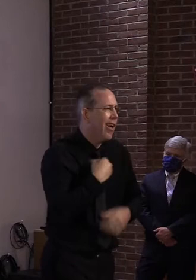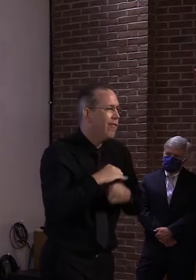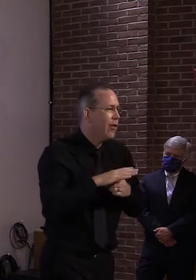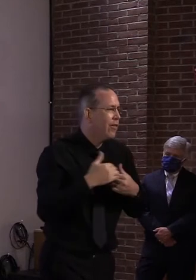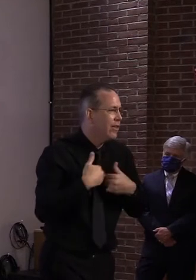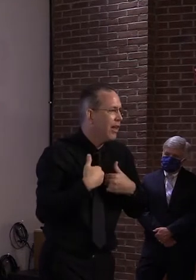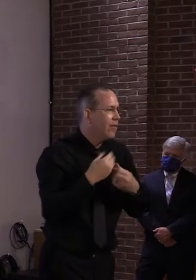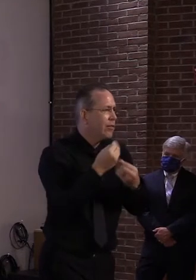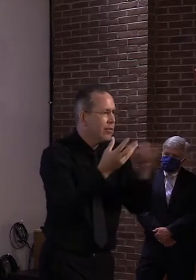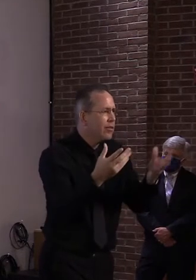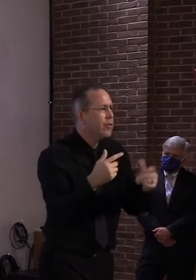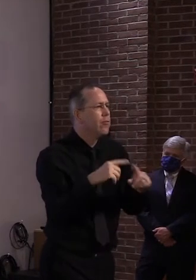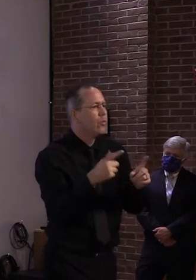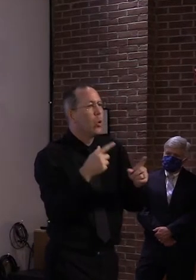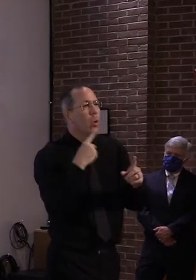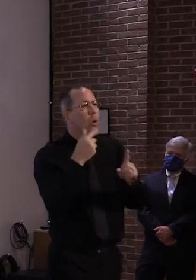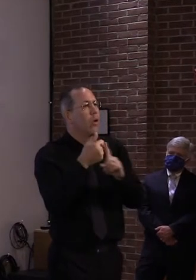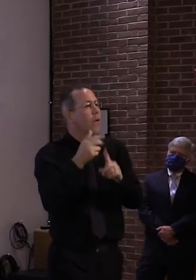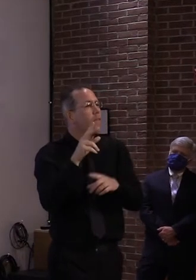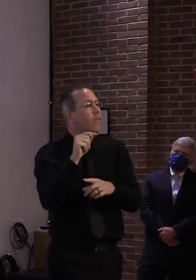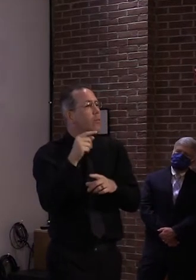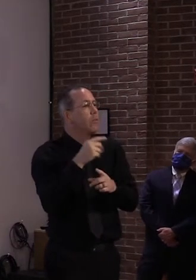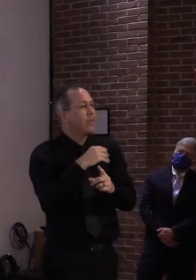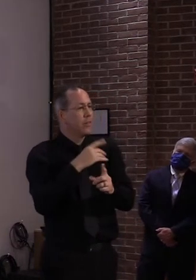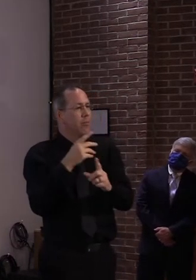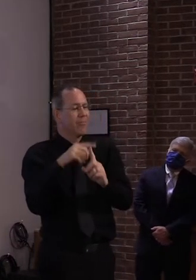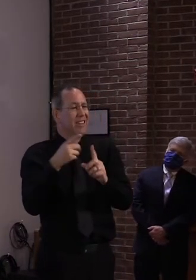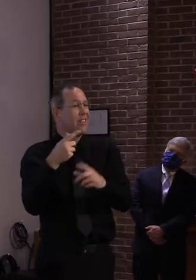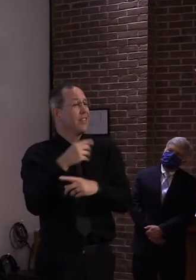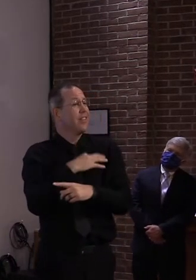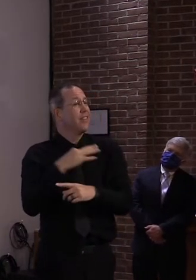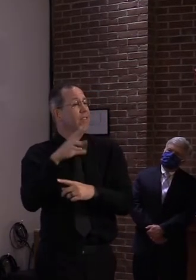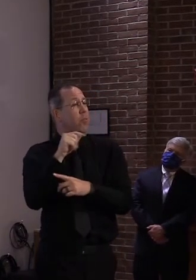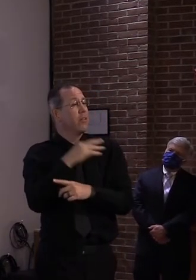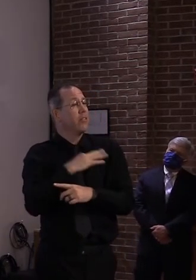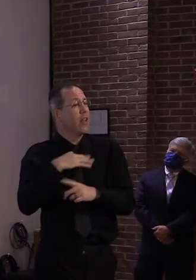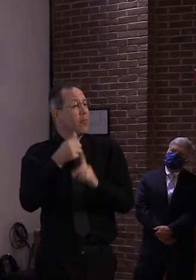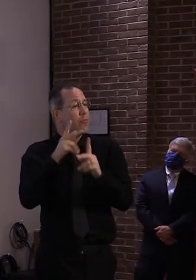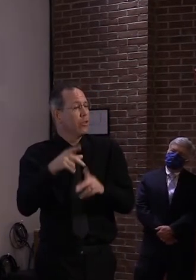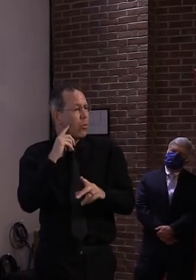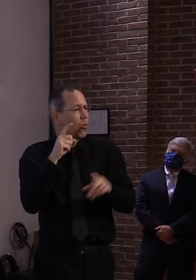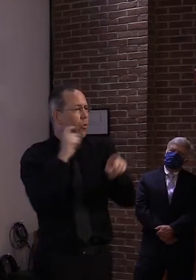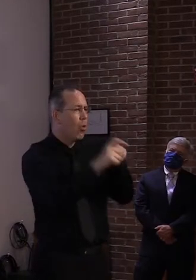to the greater 260 counties, generally,